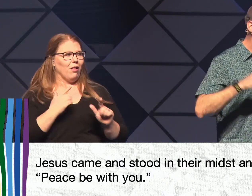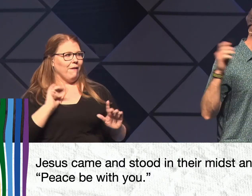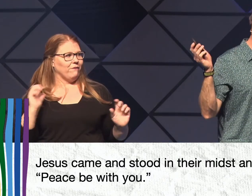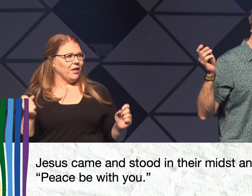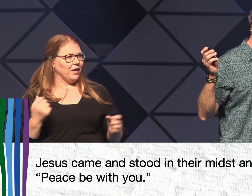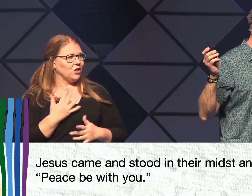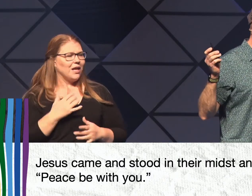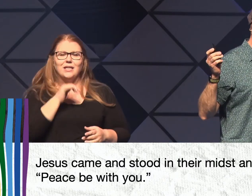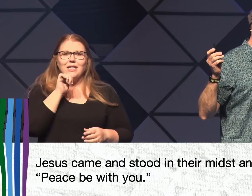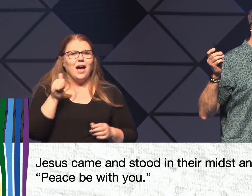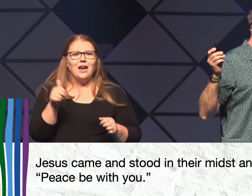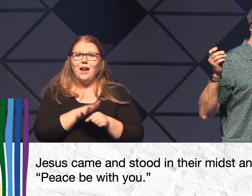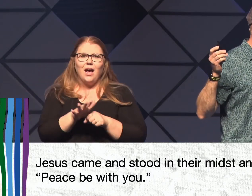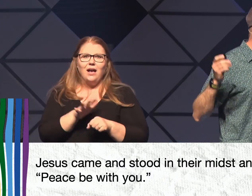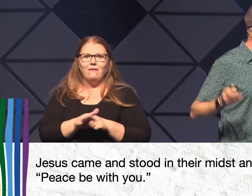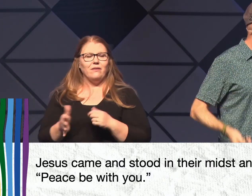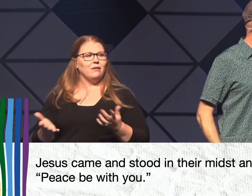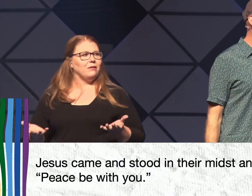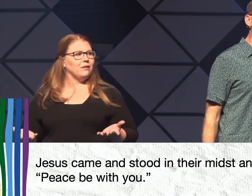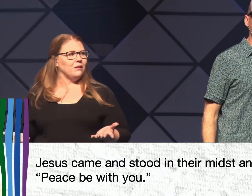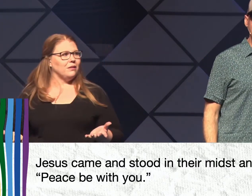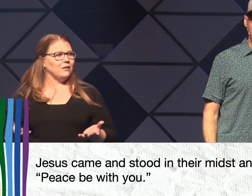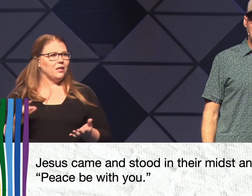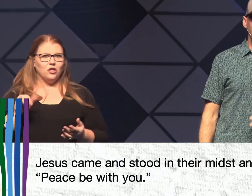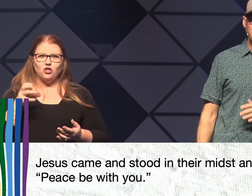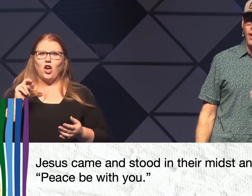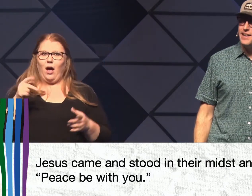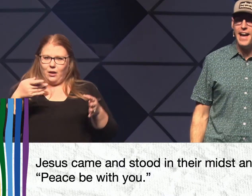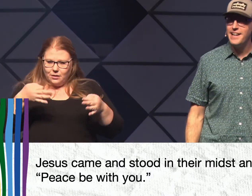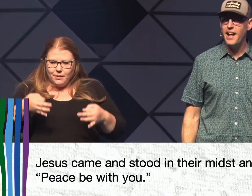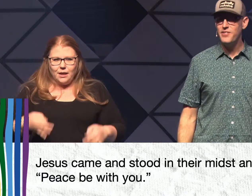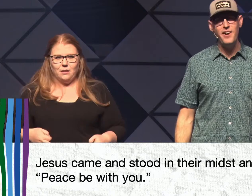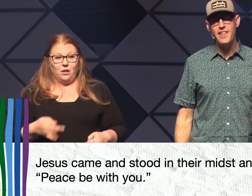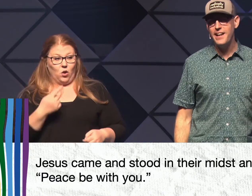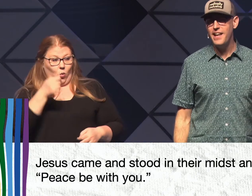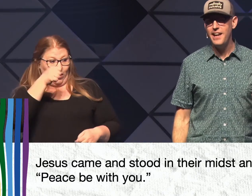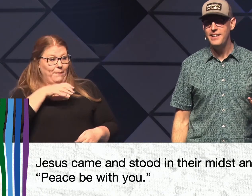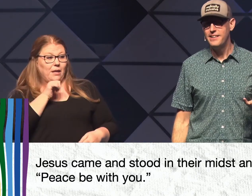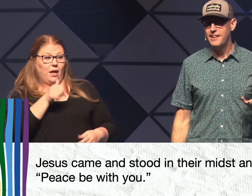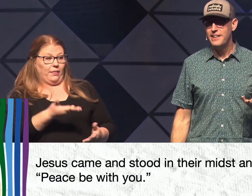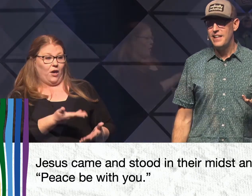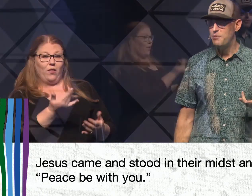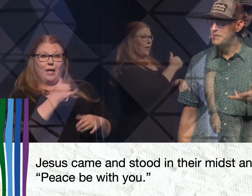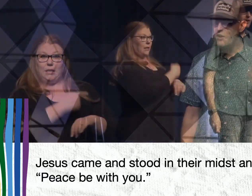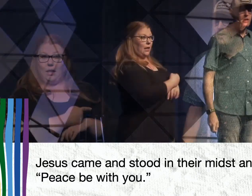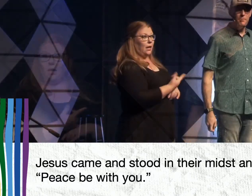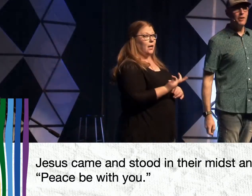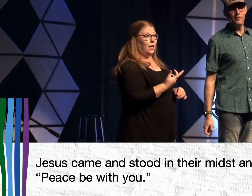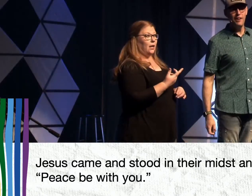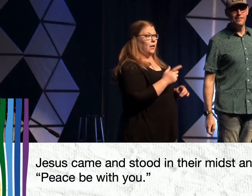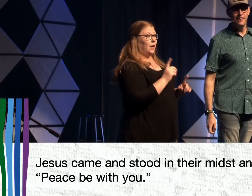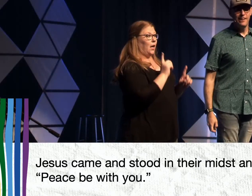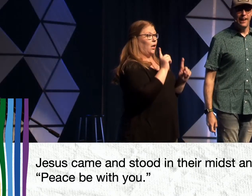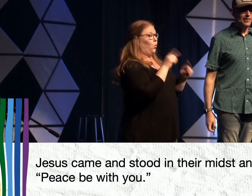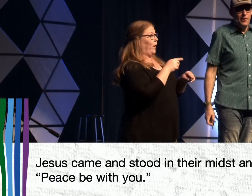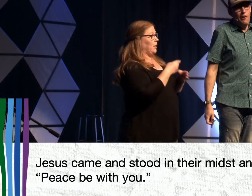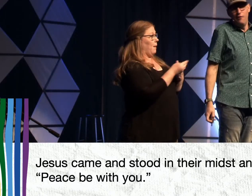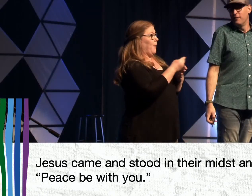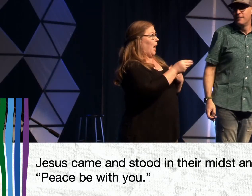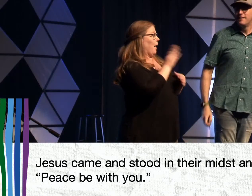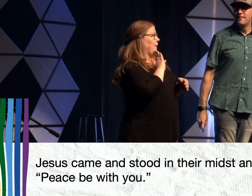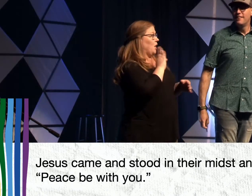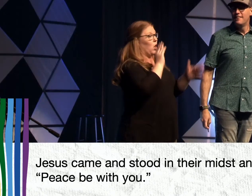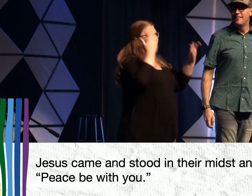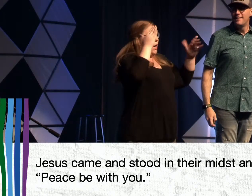But that's not enough. John goes on and tells us there was one guy not there that day. He was out on a beer run. I don't